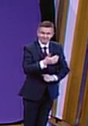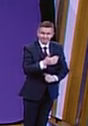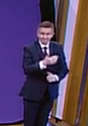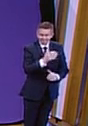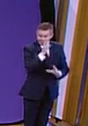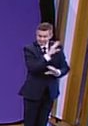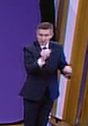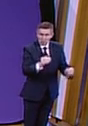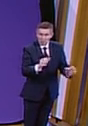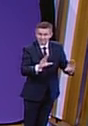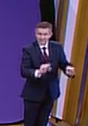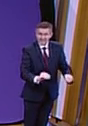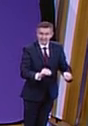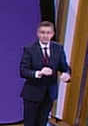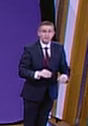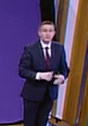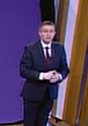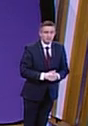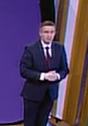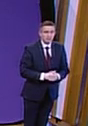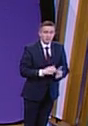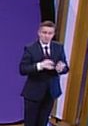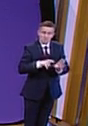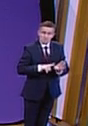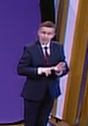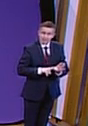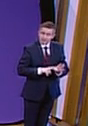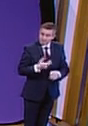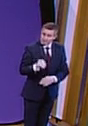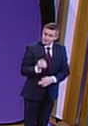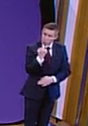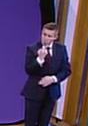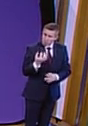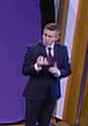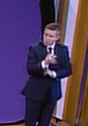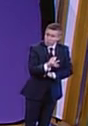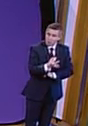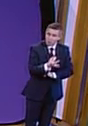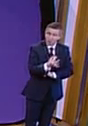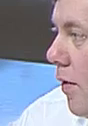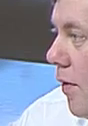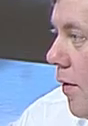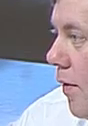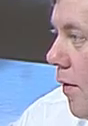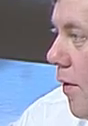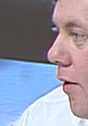about our signers. Mary's got a very, very quick supplementary to come in with. It's not a supplementary. It is actually a separate issue,